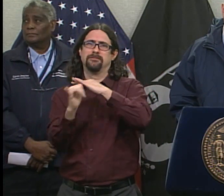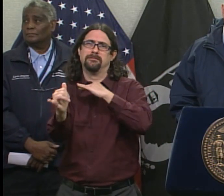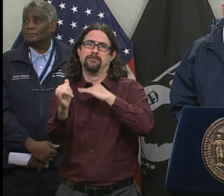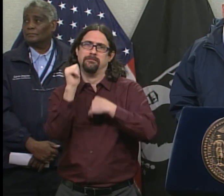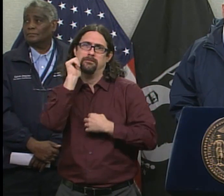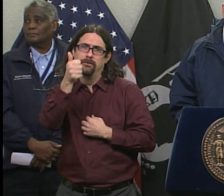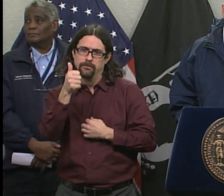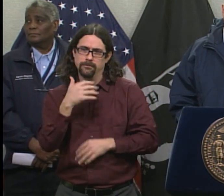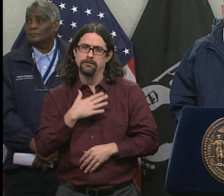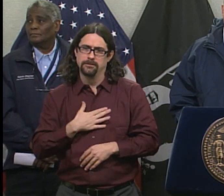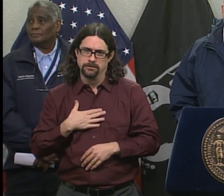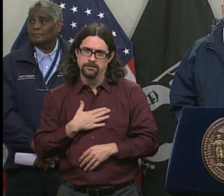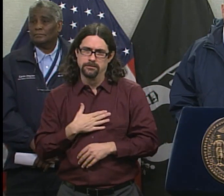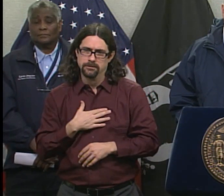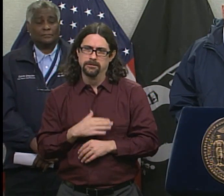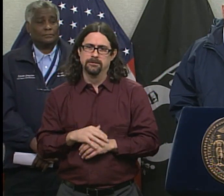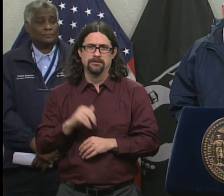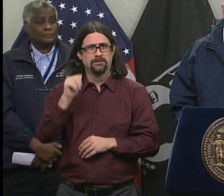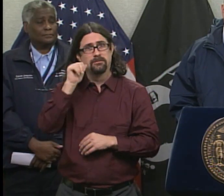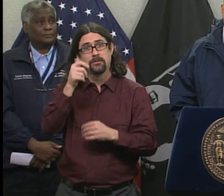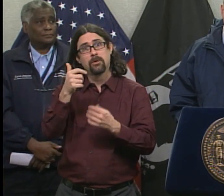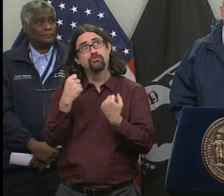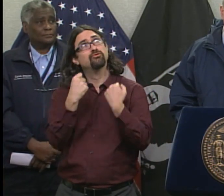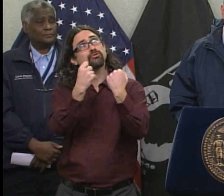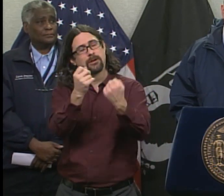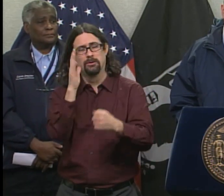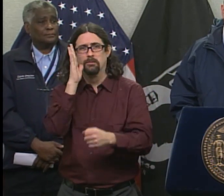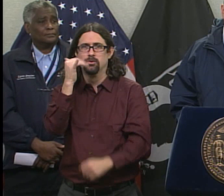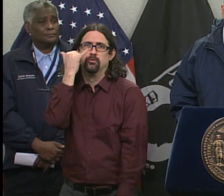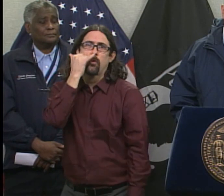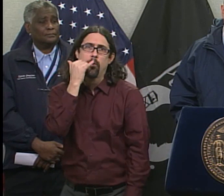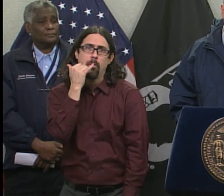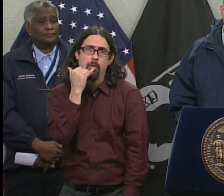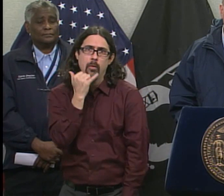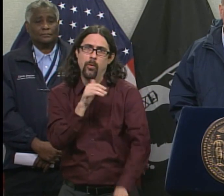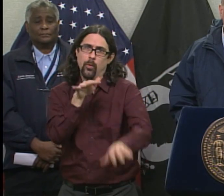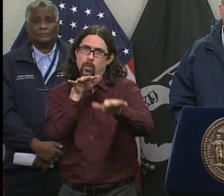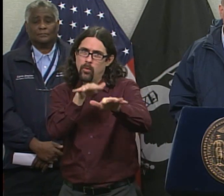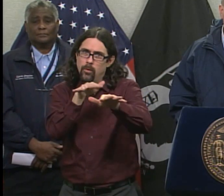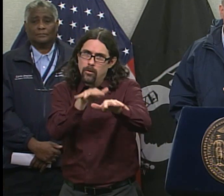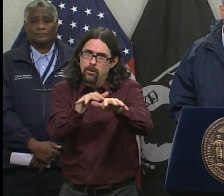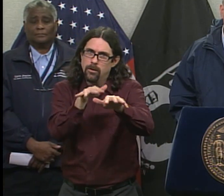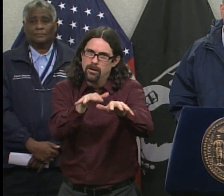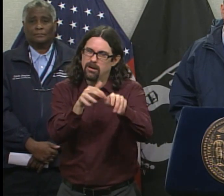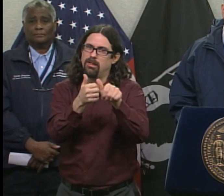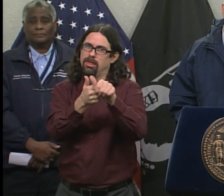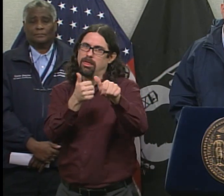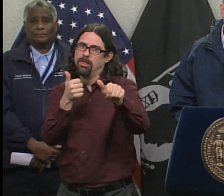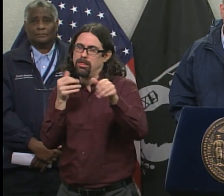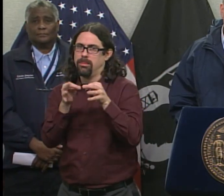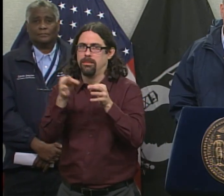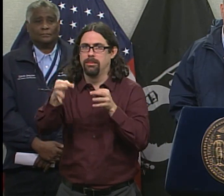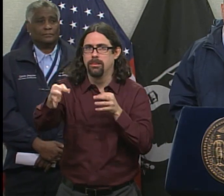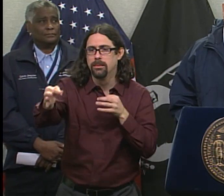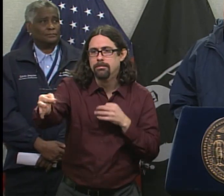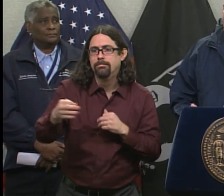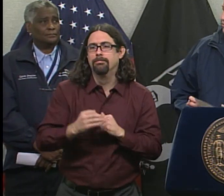available parking. So teachers should leave extra time coming in and